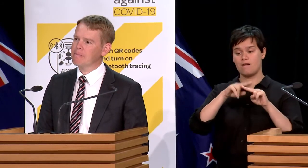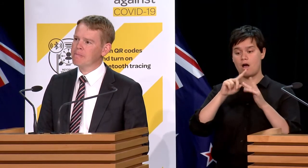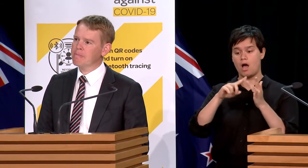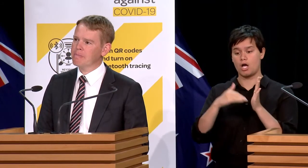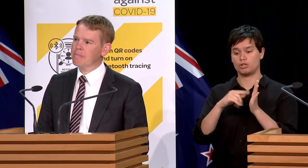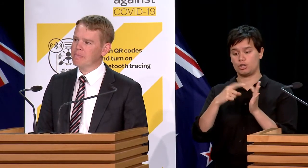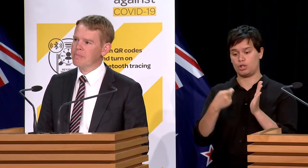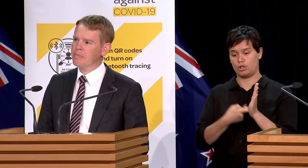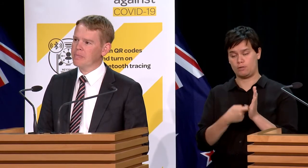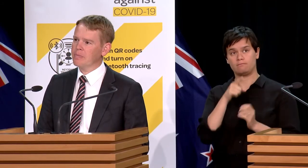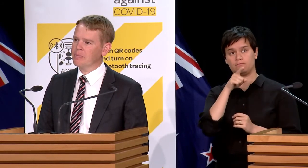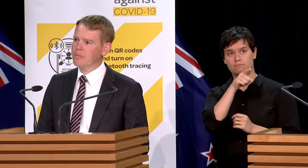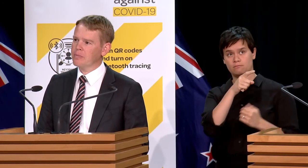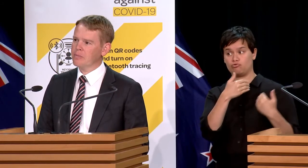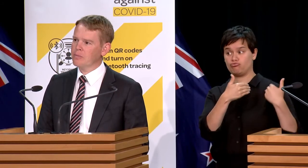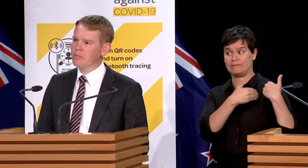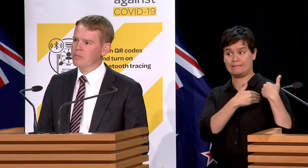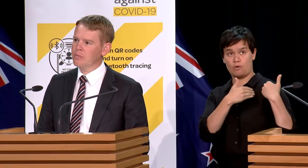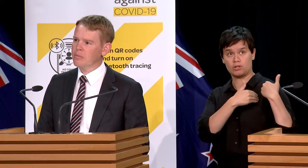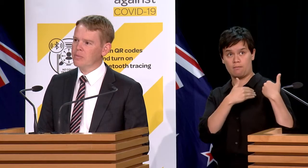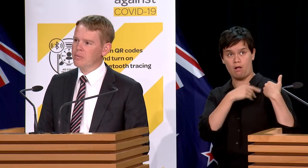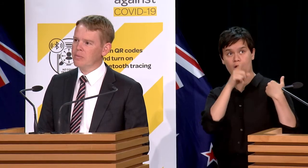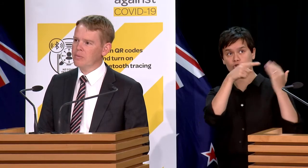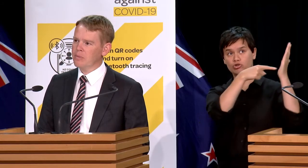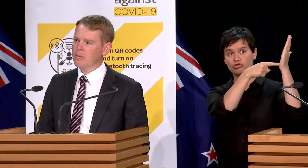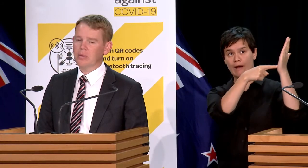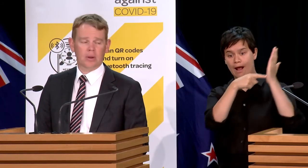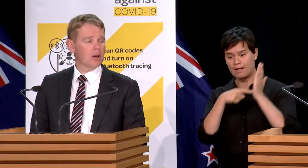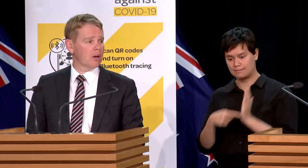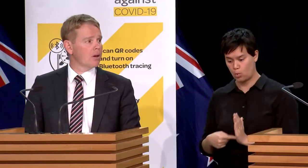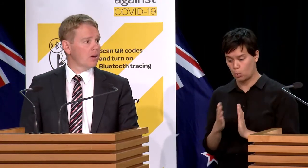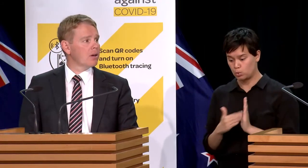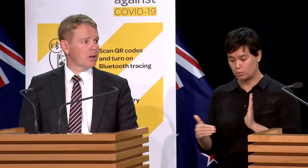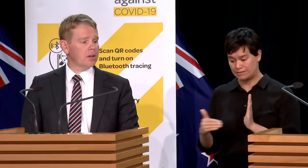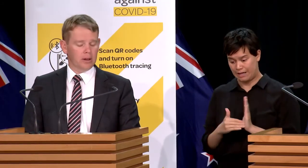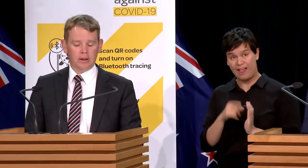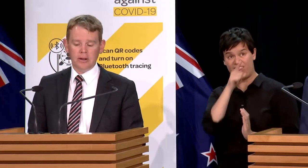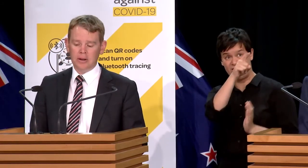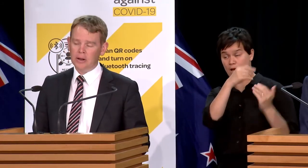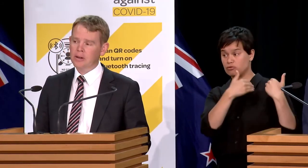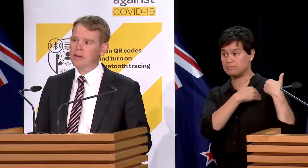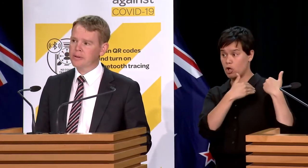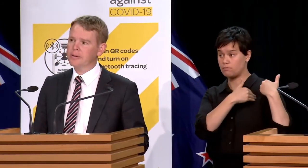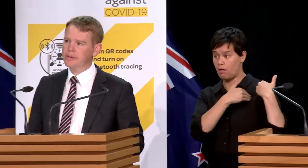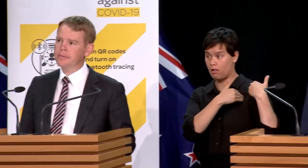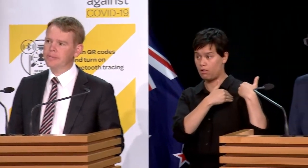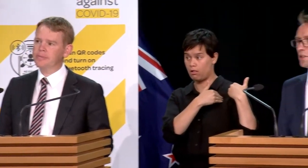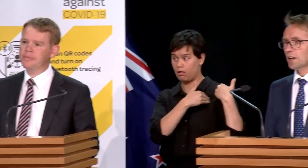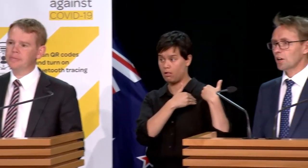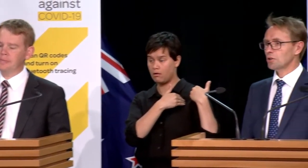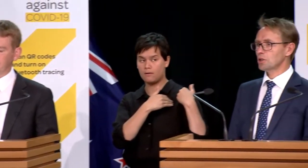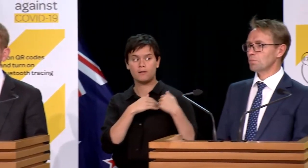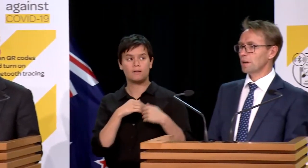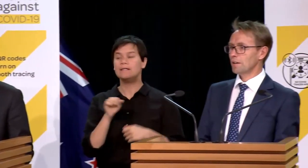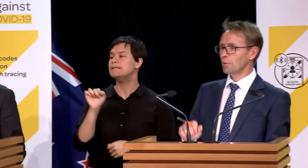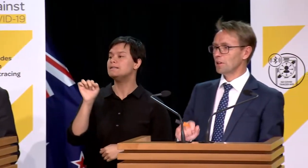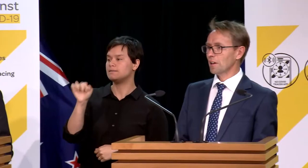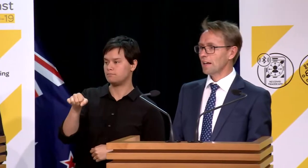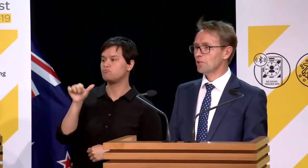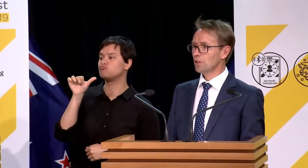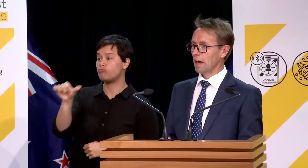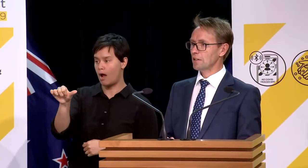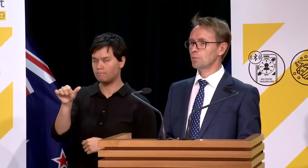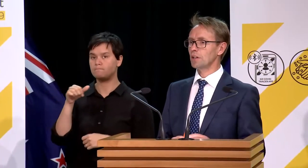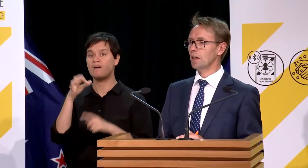from the manufacturer to New Zealand soil, Pfizer, or rather than us? Yes, they are. So we take ownership when